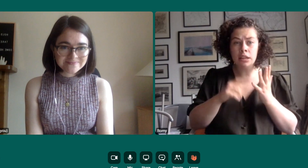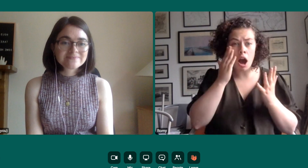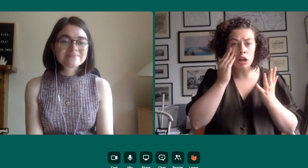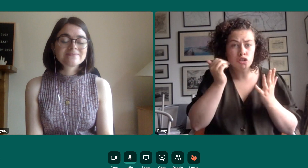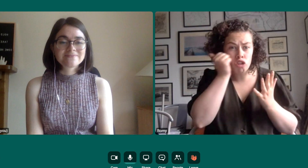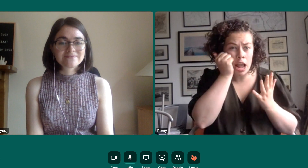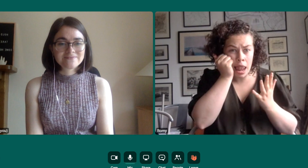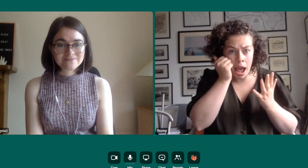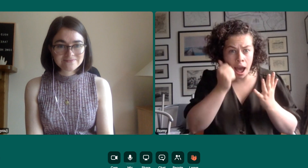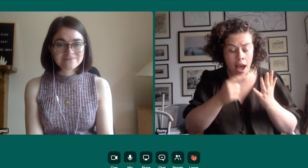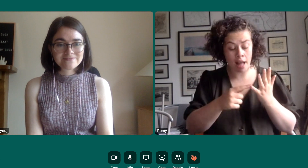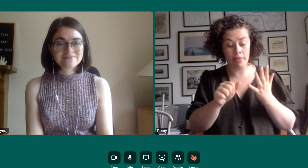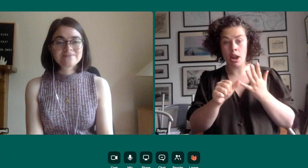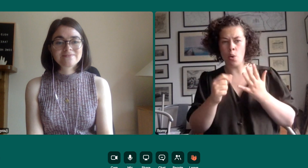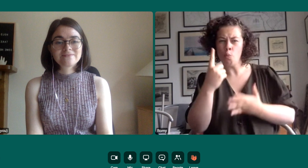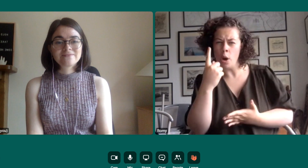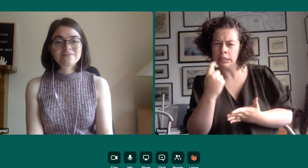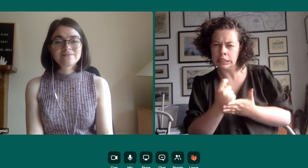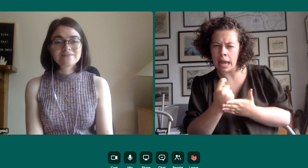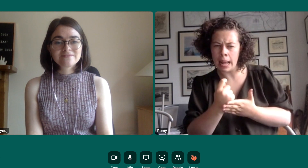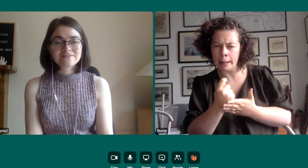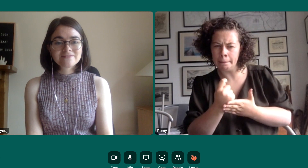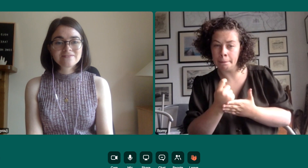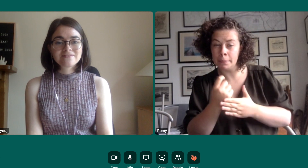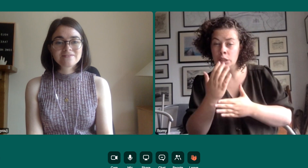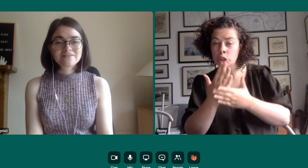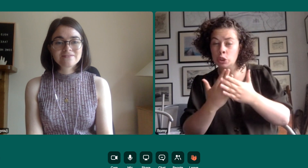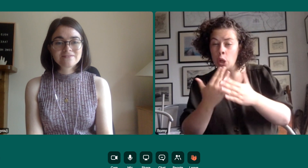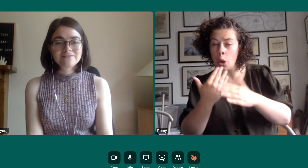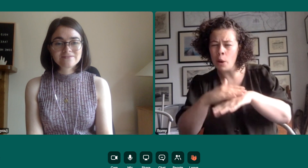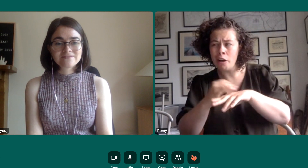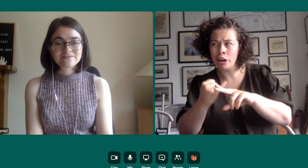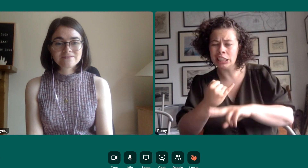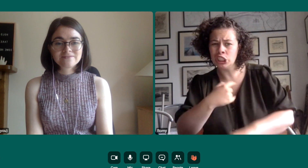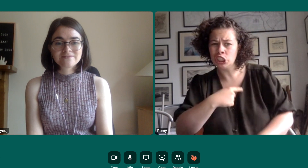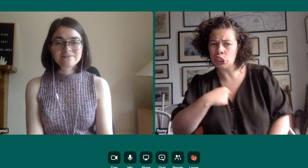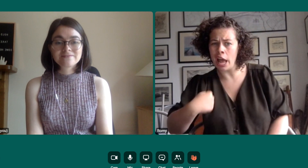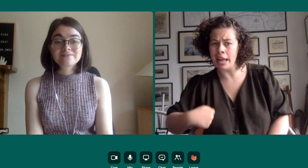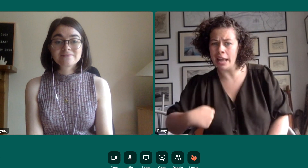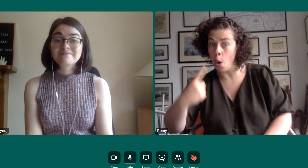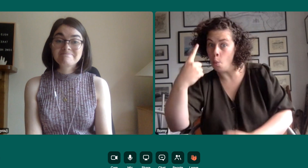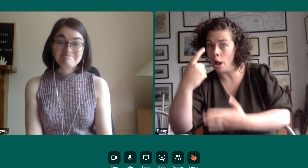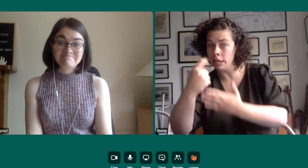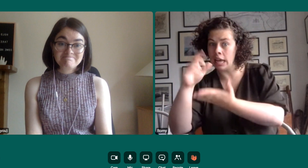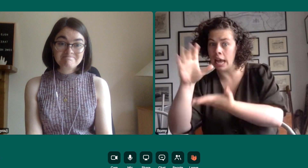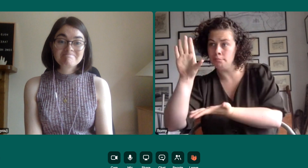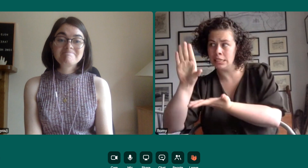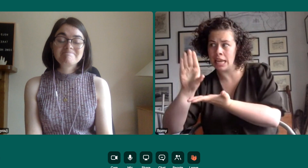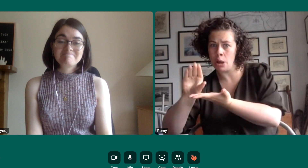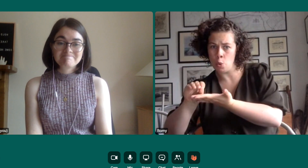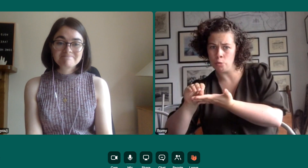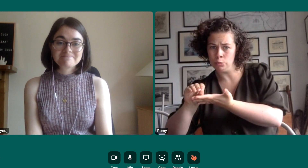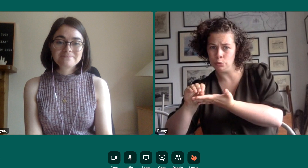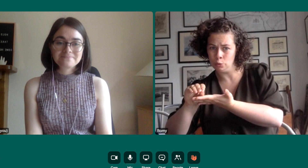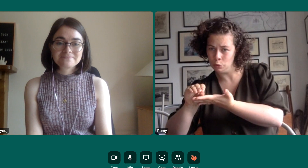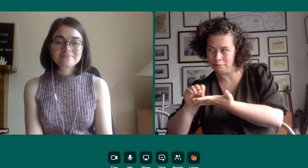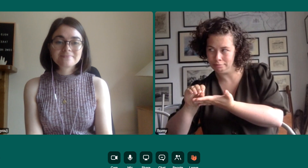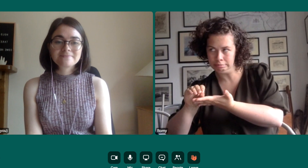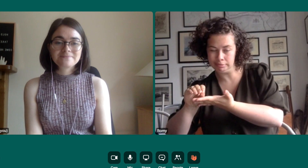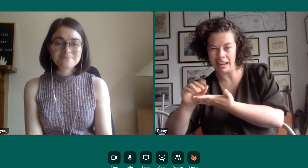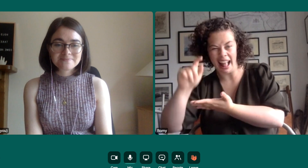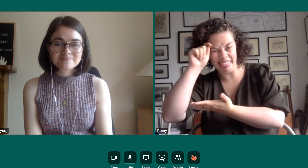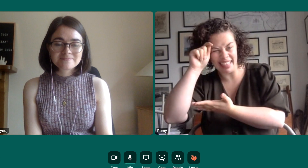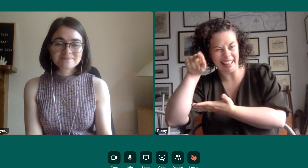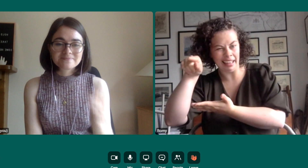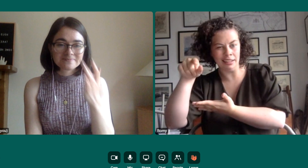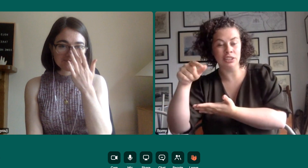time, somewhere in the Republic of China. Somewhere. There was just this random... I'm pretty sure they misspelled something,